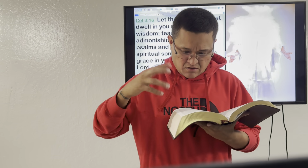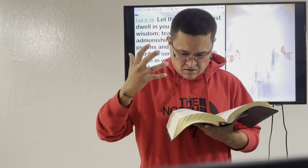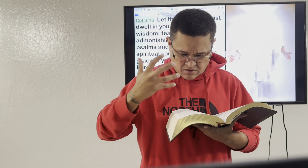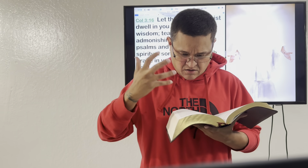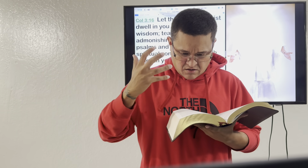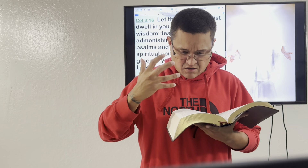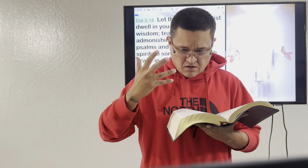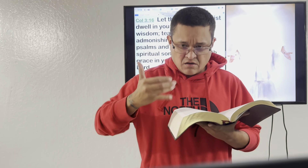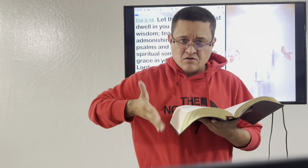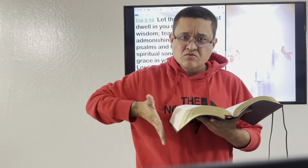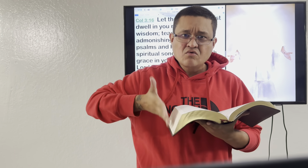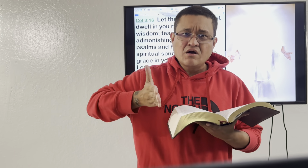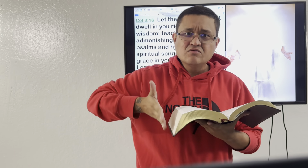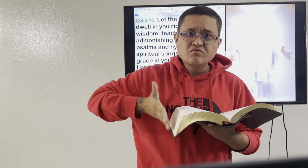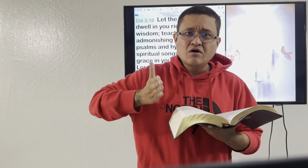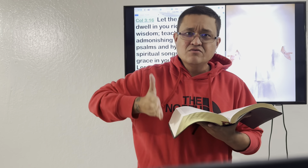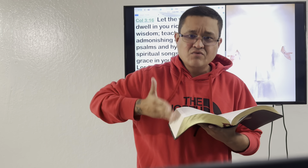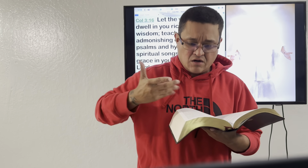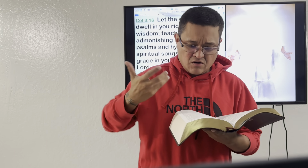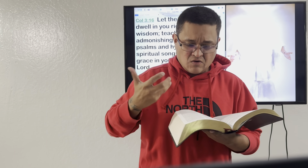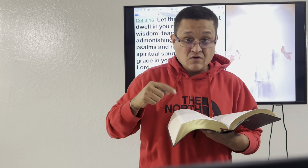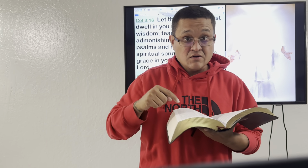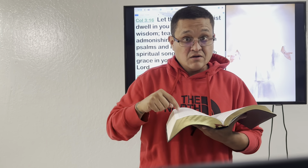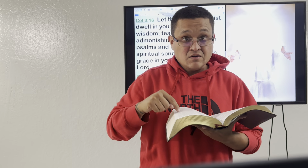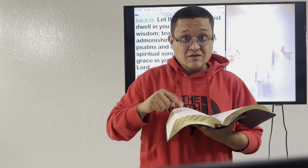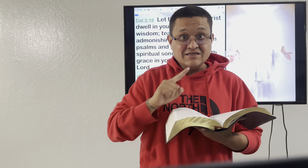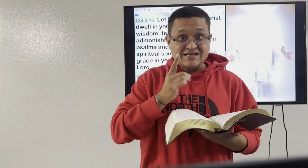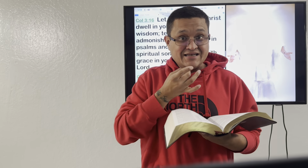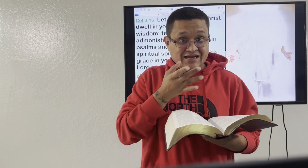You can discuss and research and read and read and read.